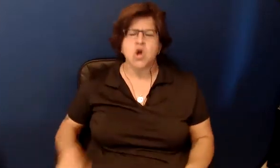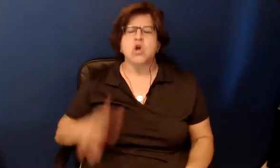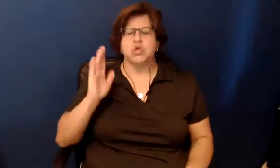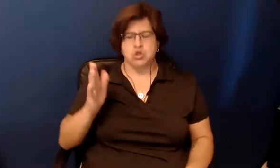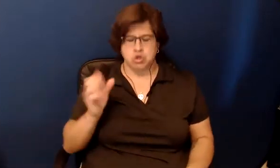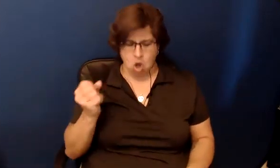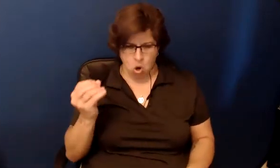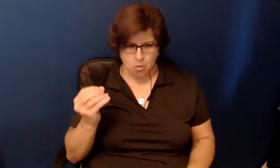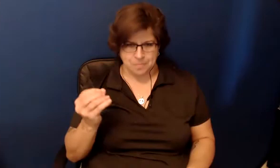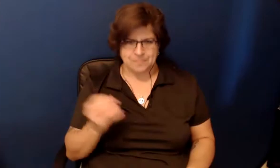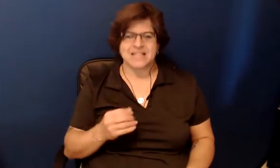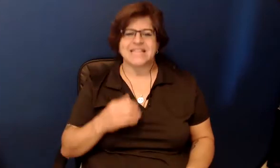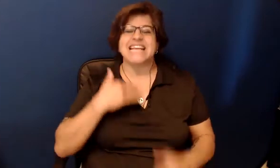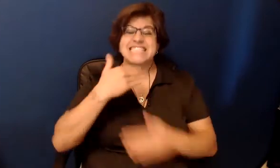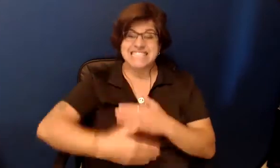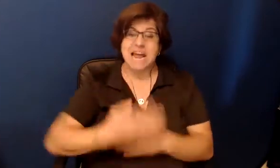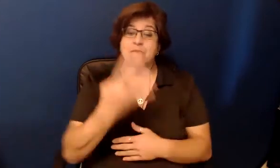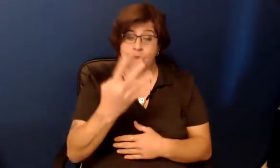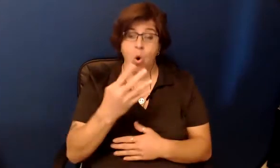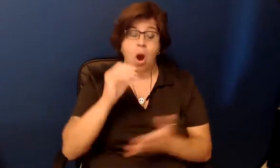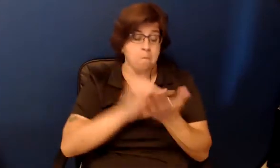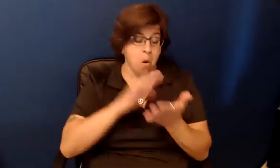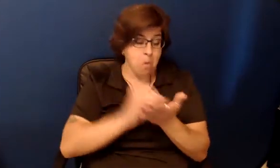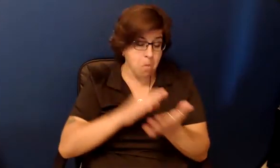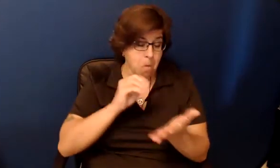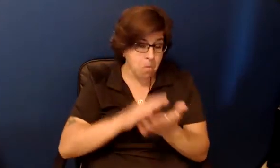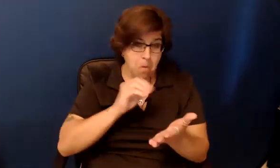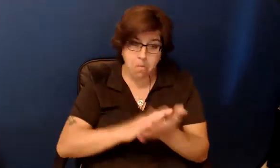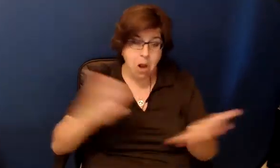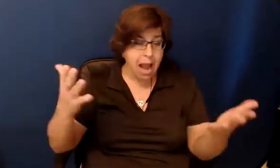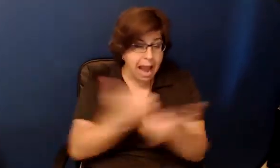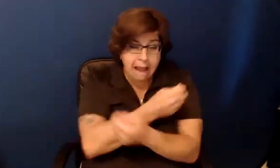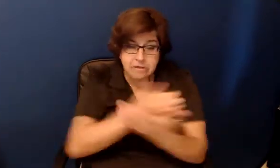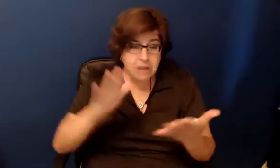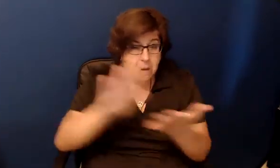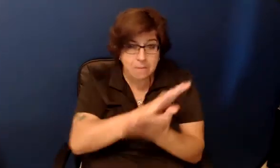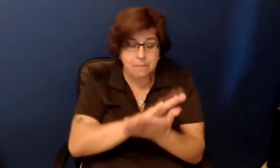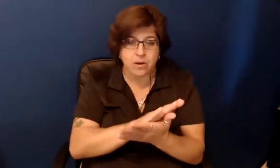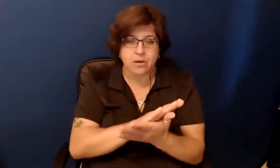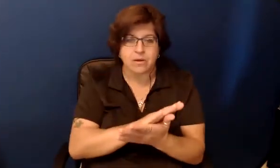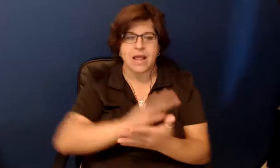so when I got this all on paper and put it in a large manila envelope,